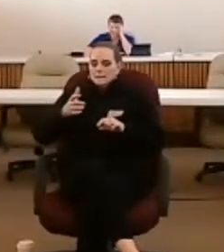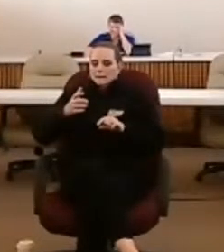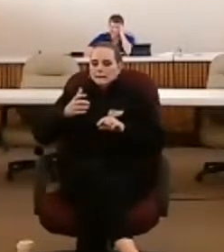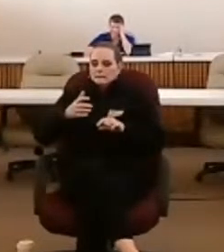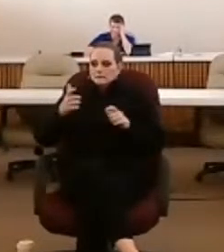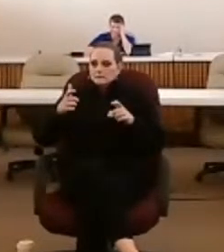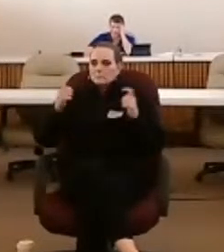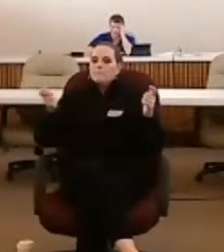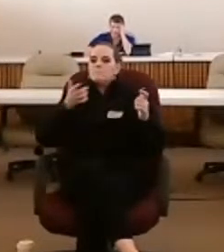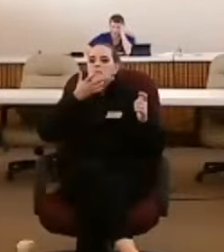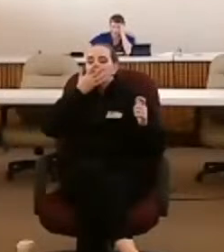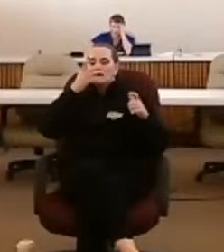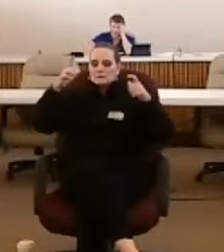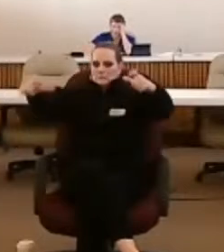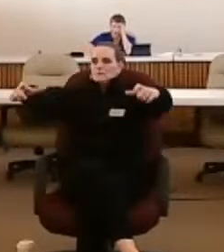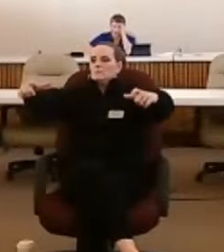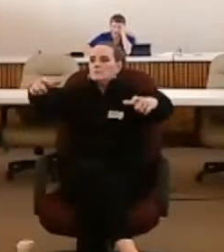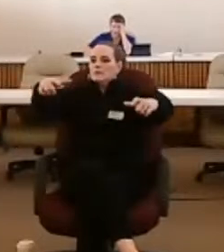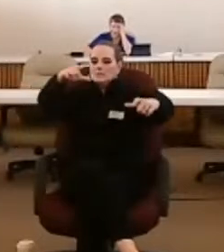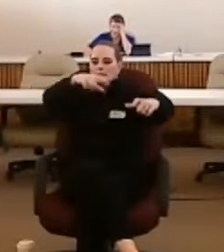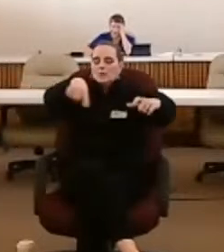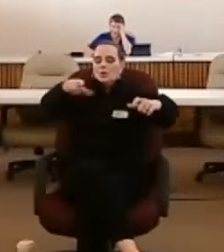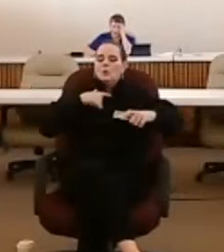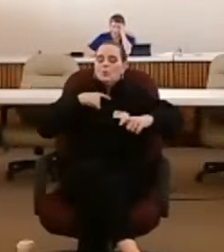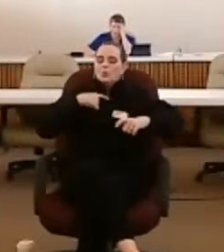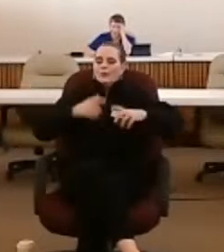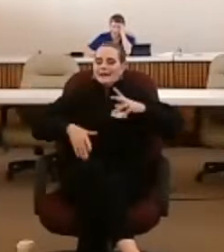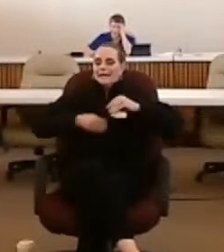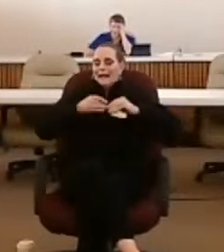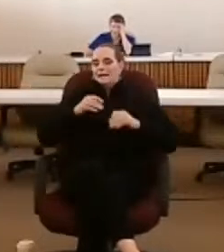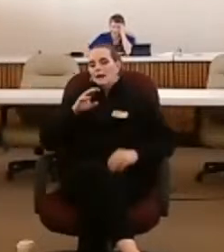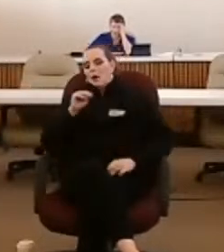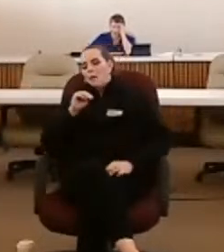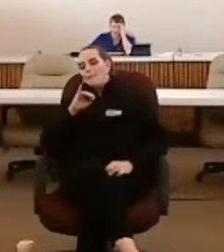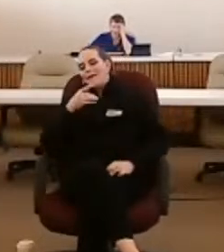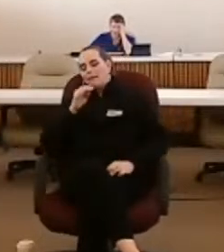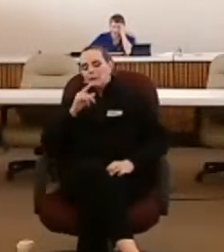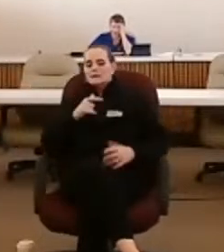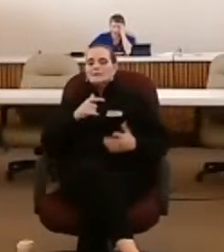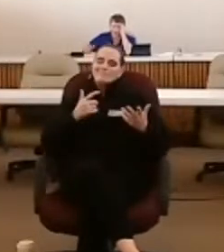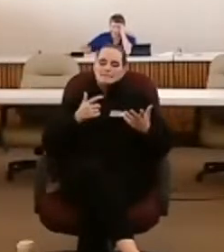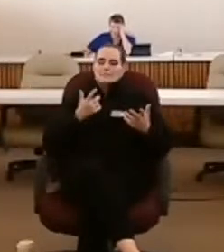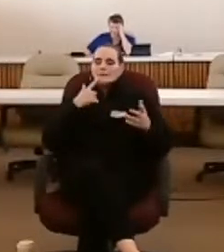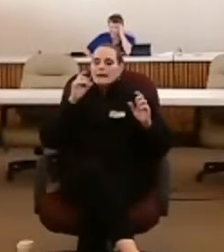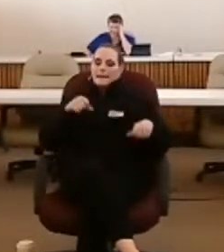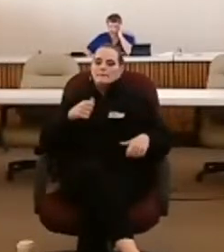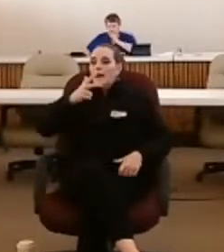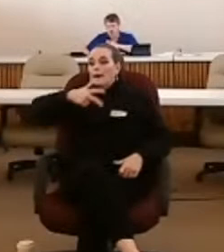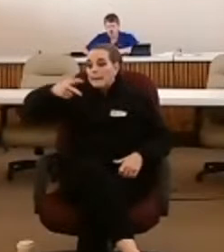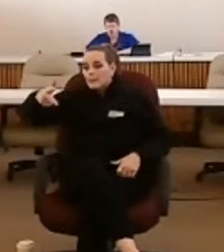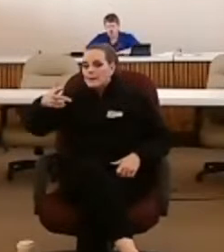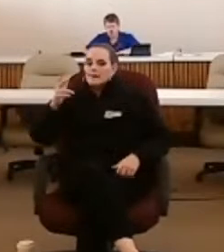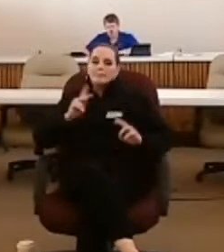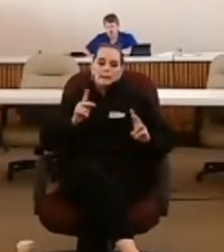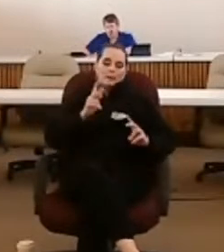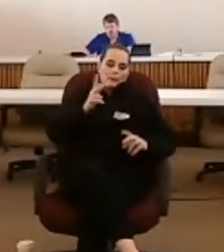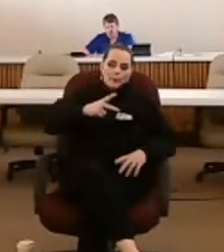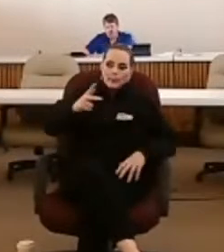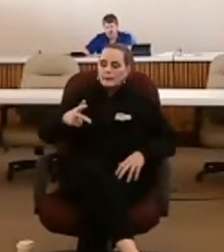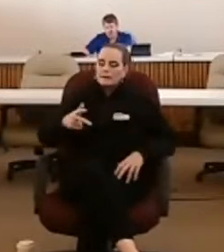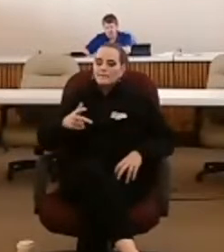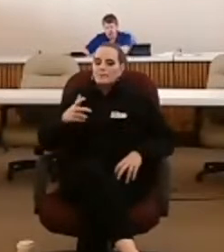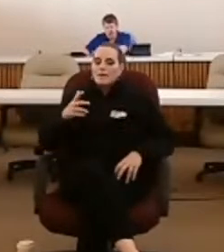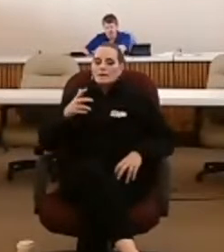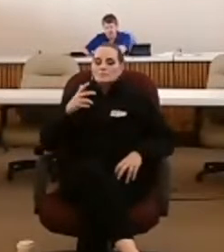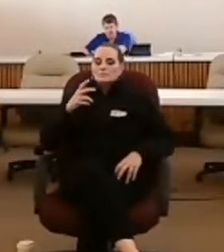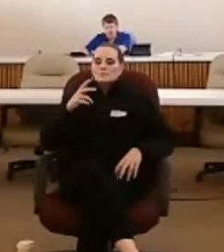can actually put millings along the inside. So there could be, whether it's parking or if people are parking, the person going by